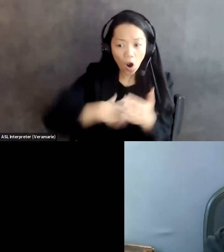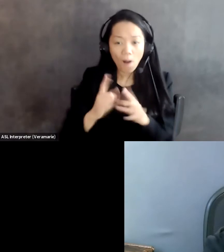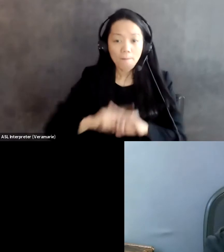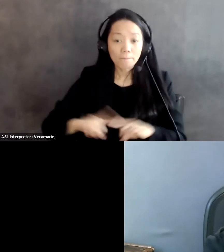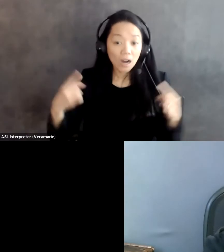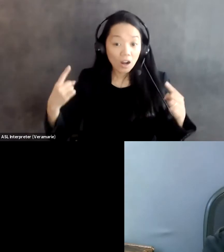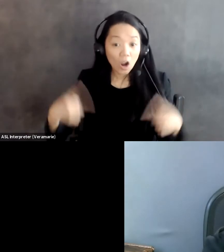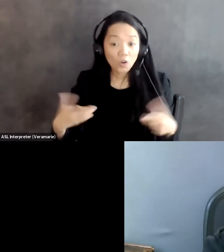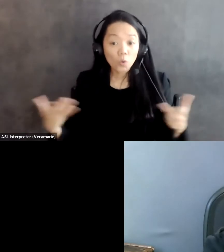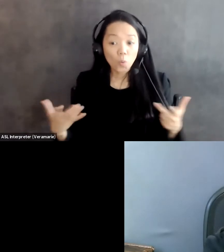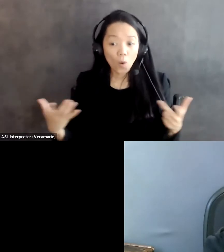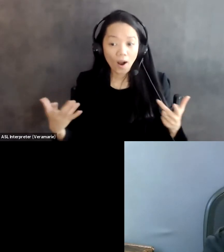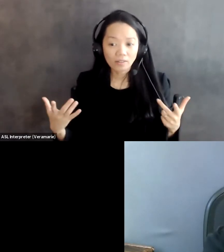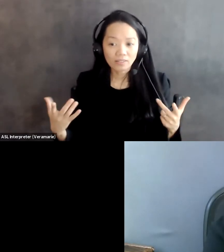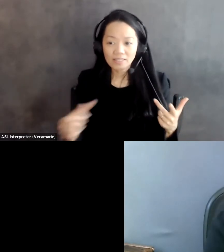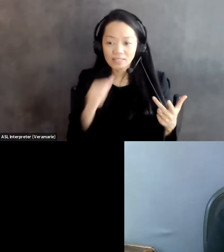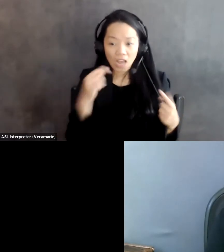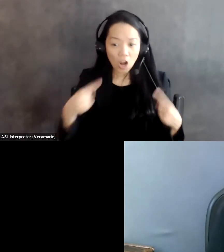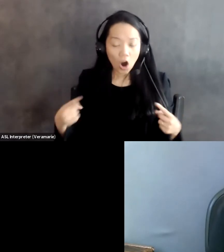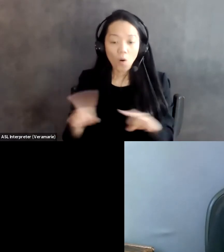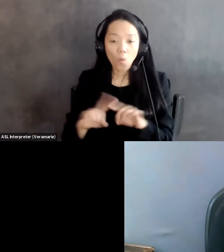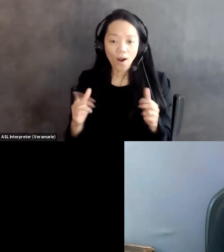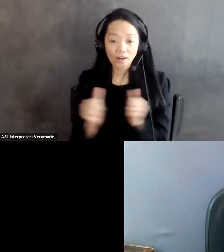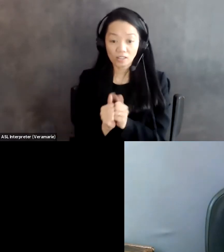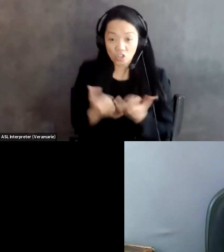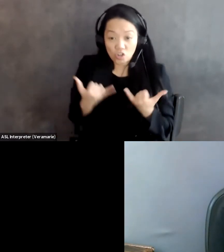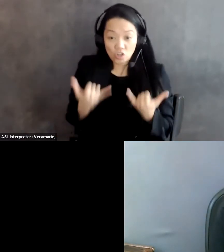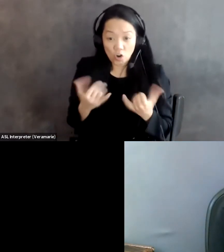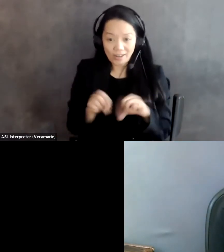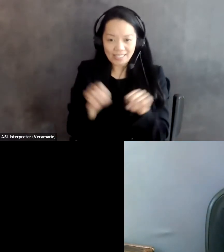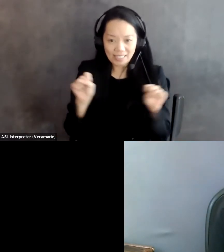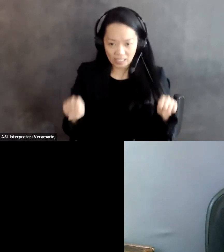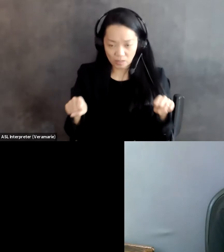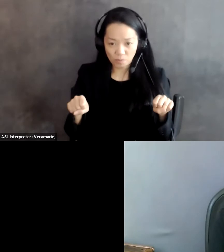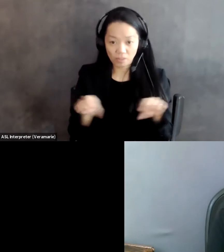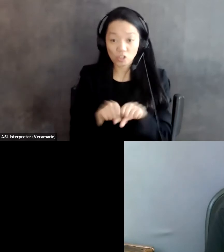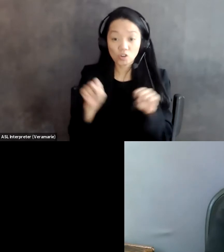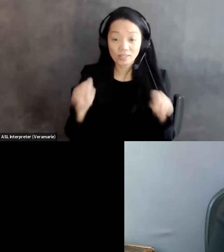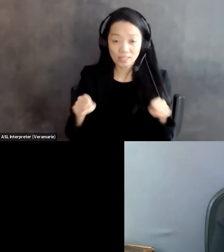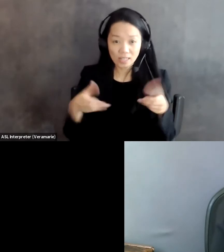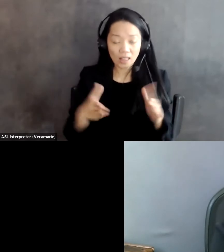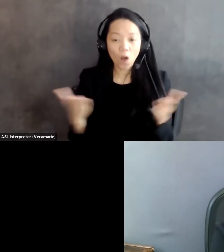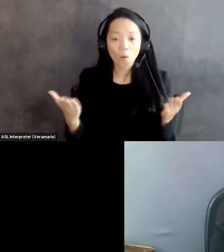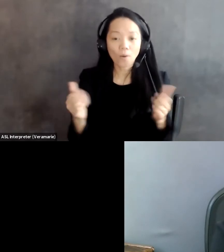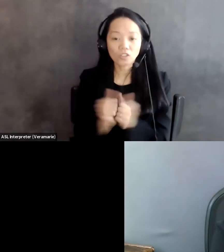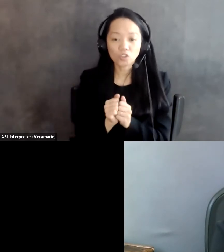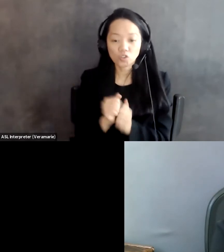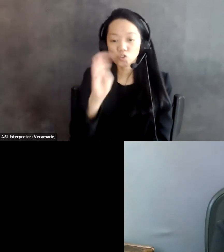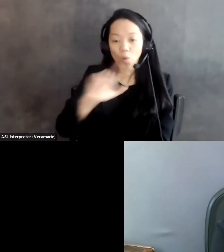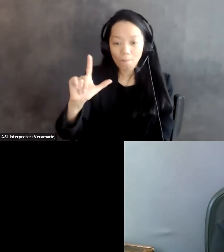argue is that, and it's not argument, is that the current system allows people to bail